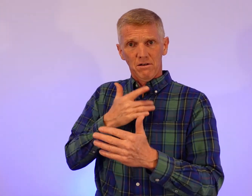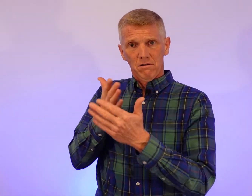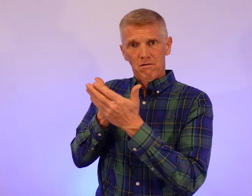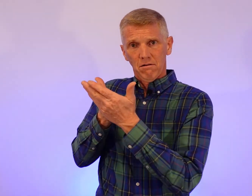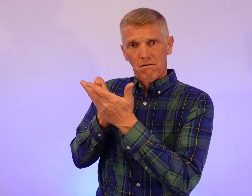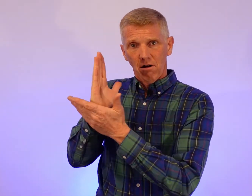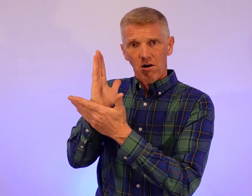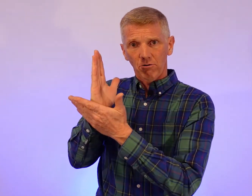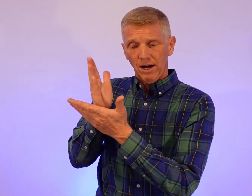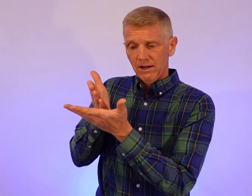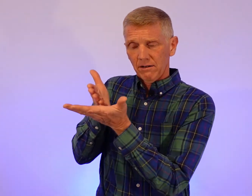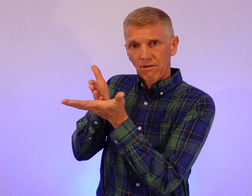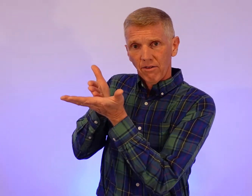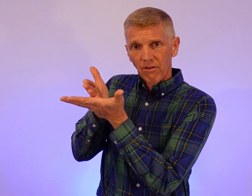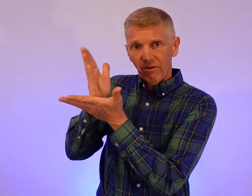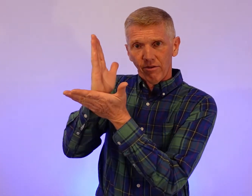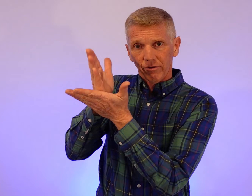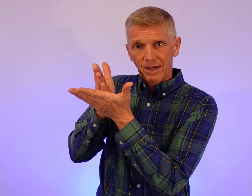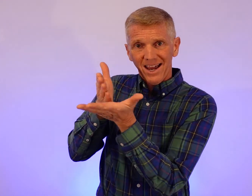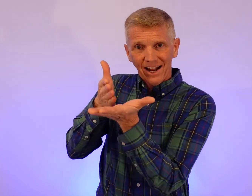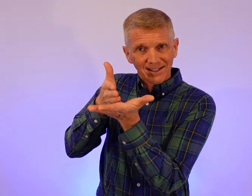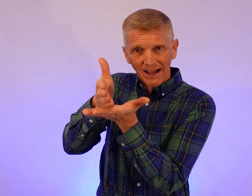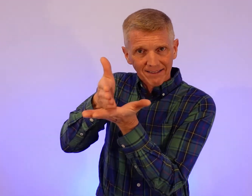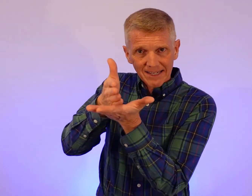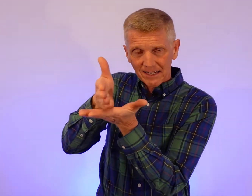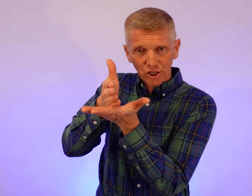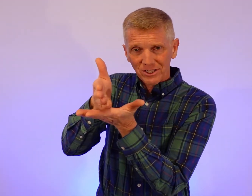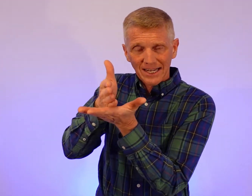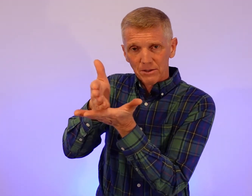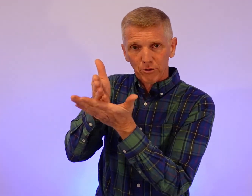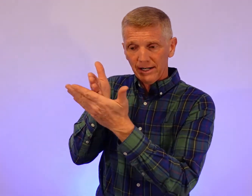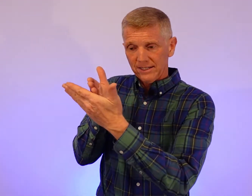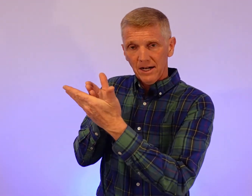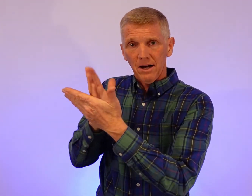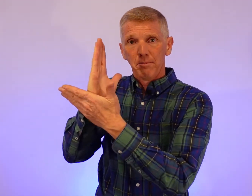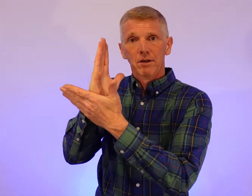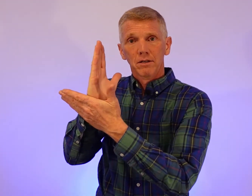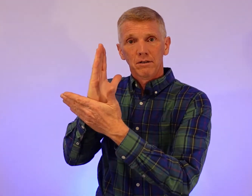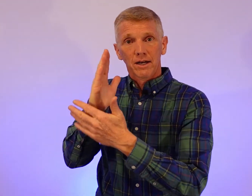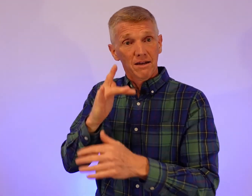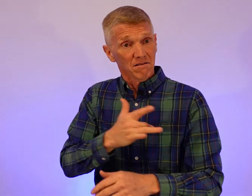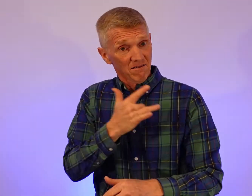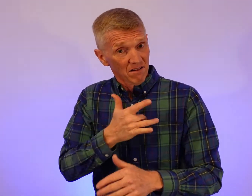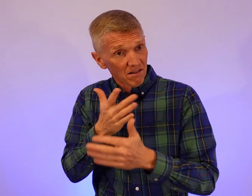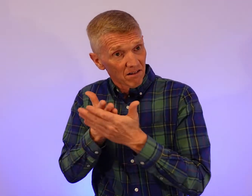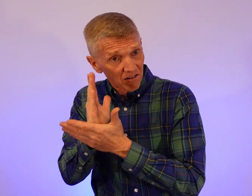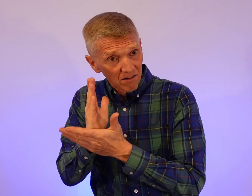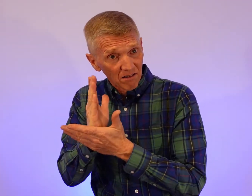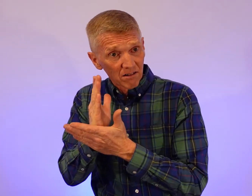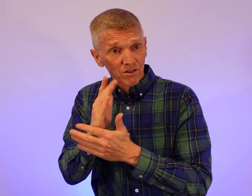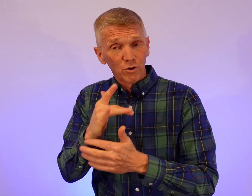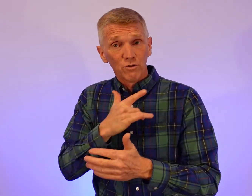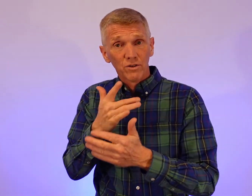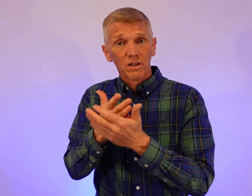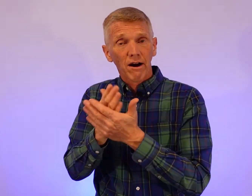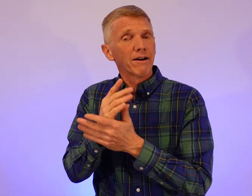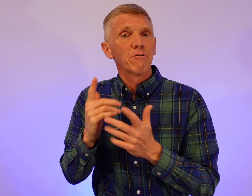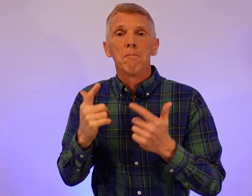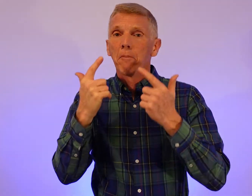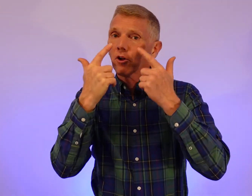Feel all right. Okay, and it's not like this, like you're slicing bread, it's up. Okay. Do you feel all right? Again, remember the